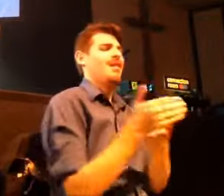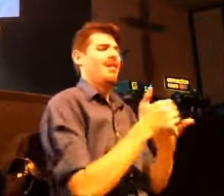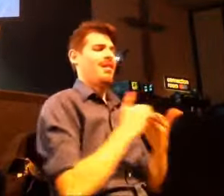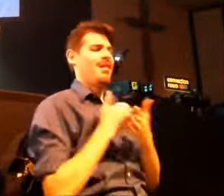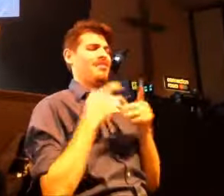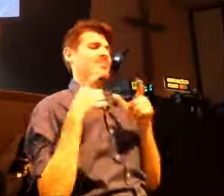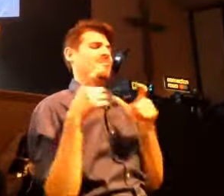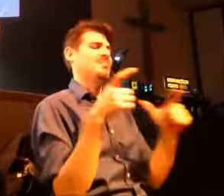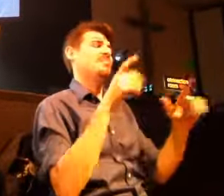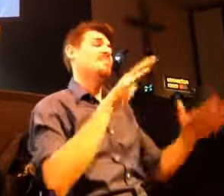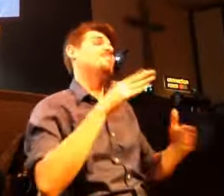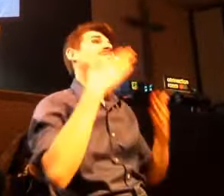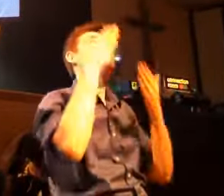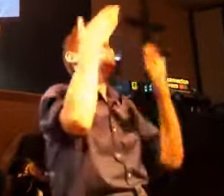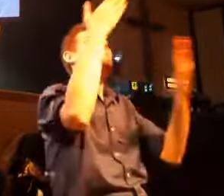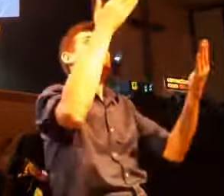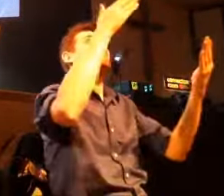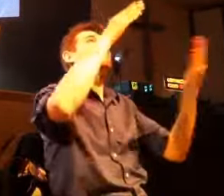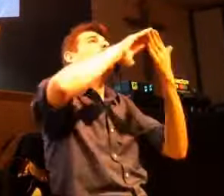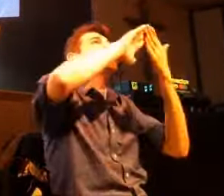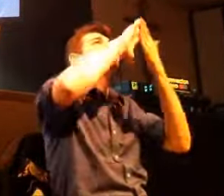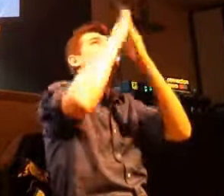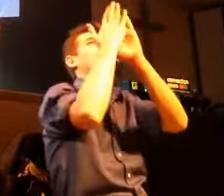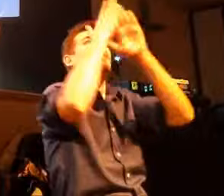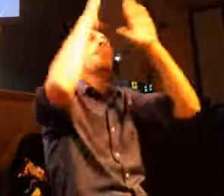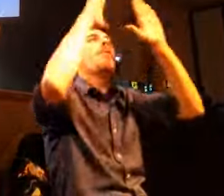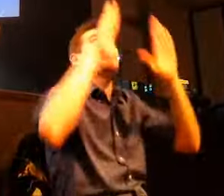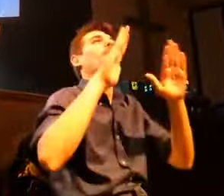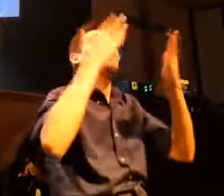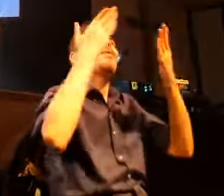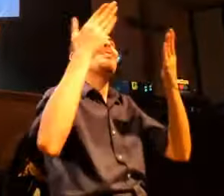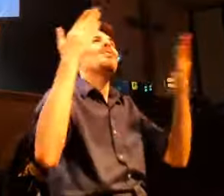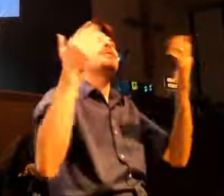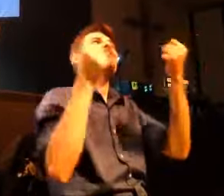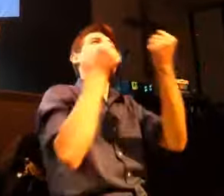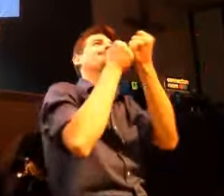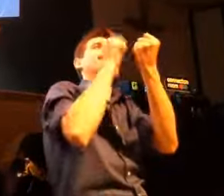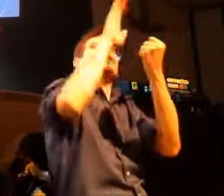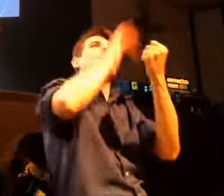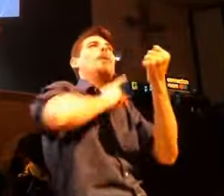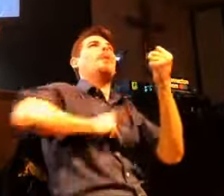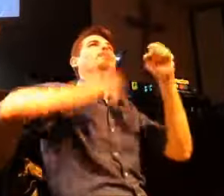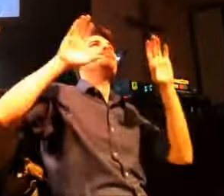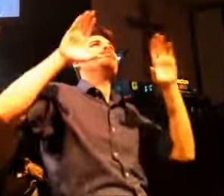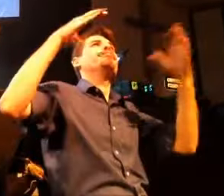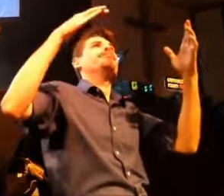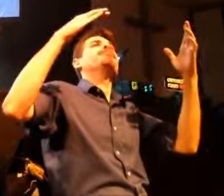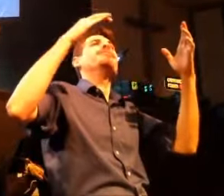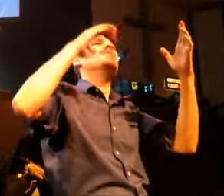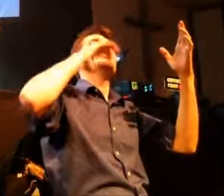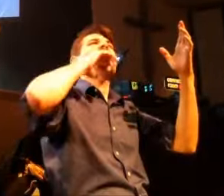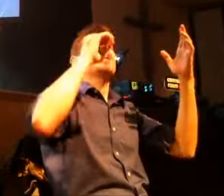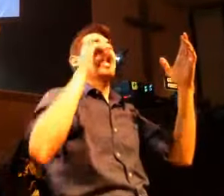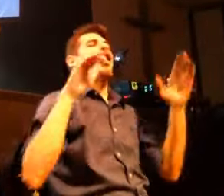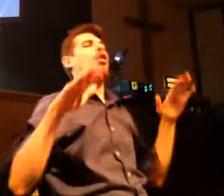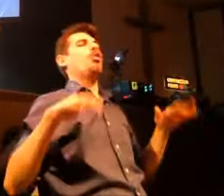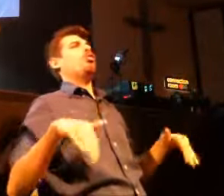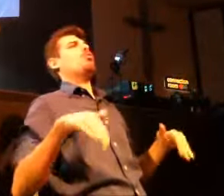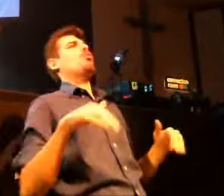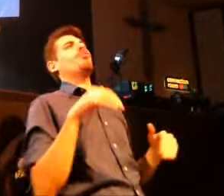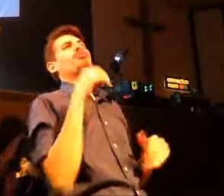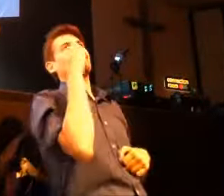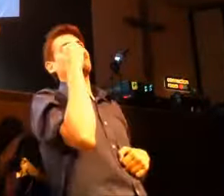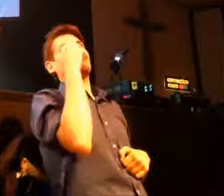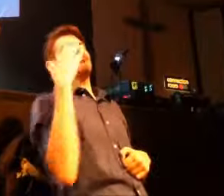turn them into glorious, wonderful things, and allow us not simply to be a community that sits back and cares for each other, but